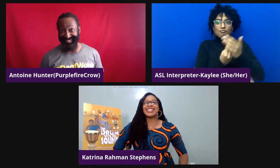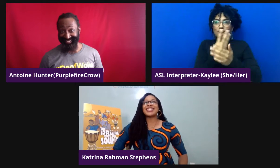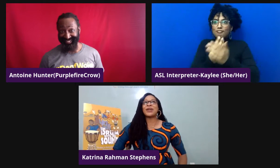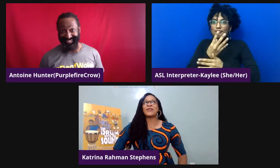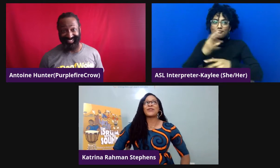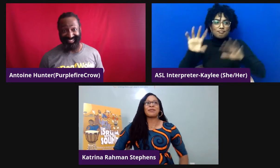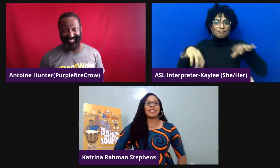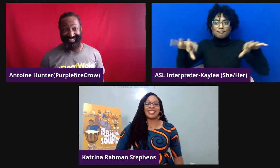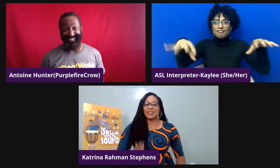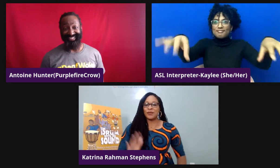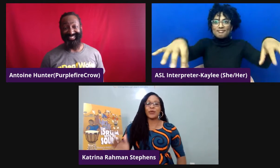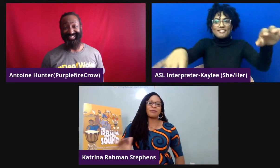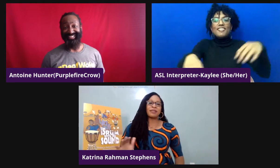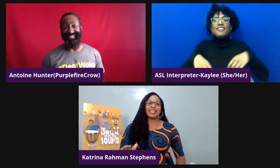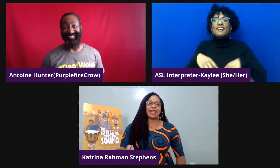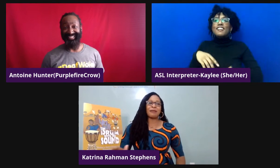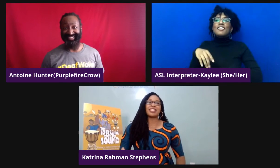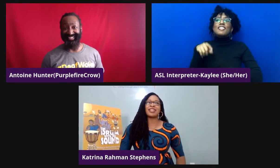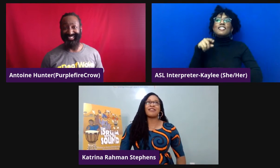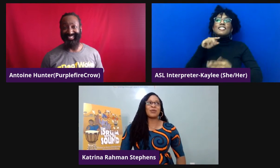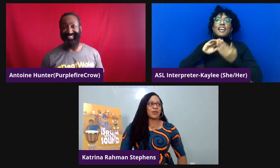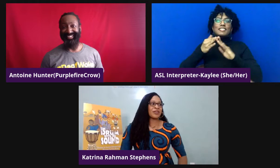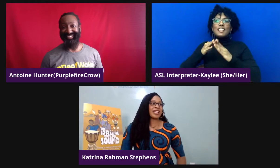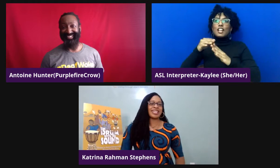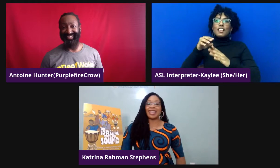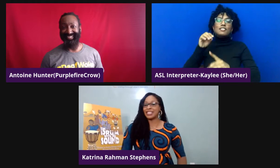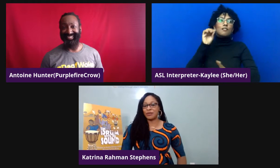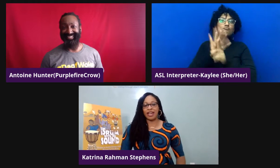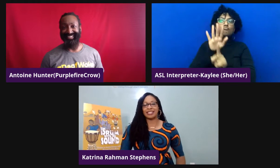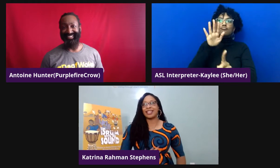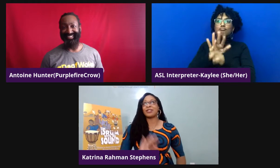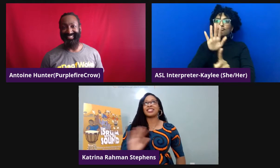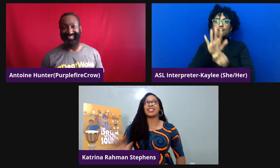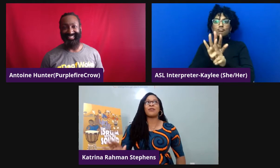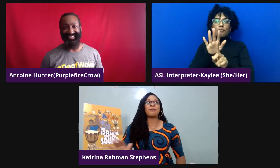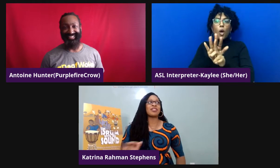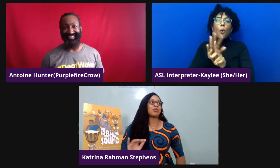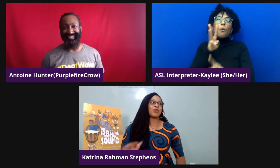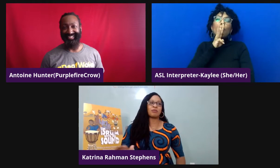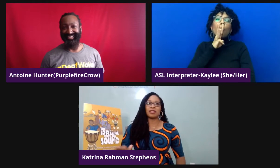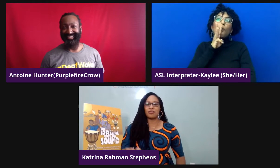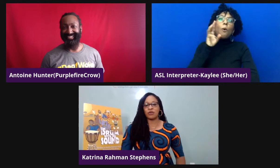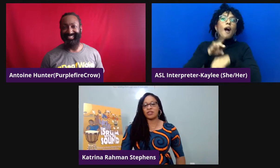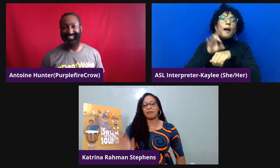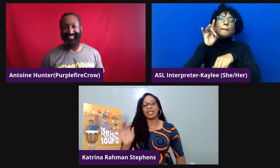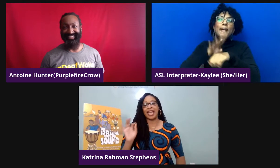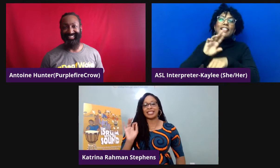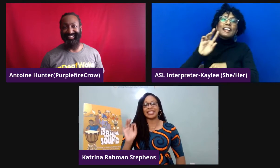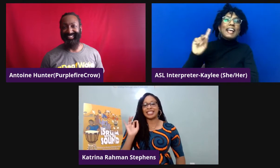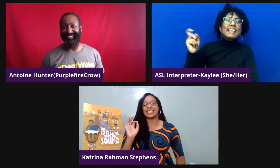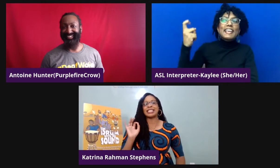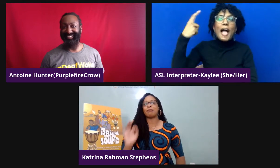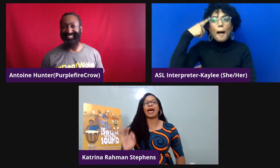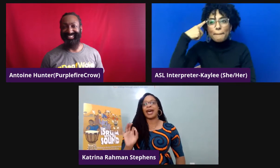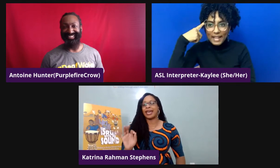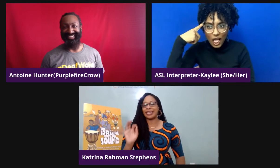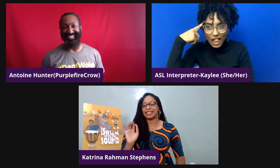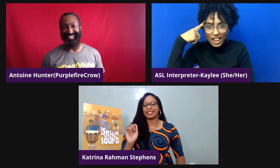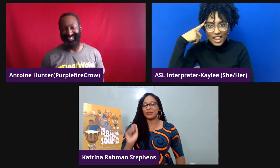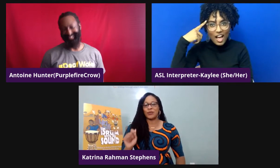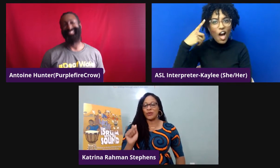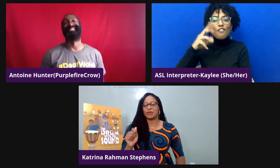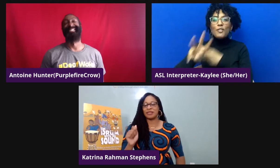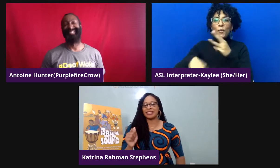Cordele is known for being the watermelon capital of the world, and I swear I saw so much watermelon growing up that I